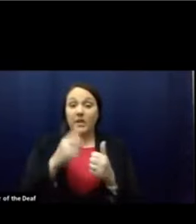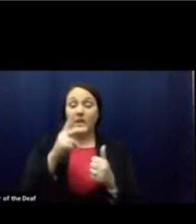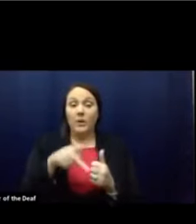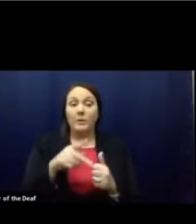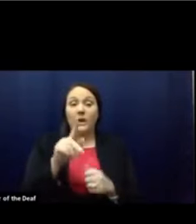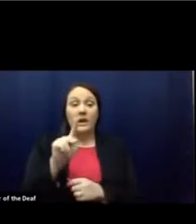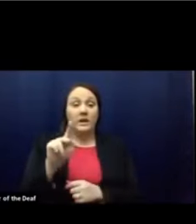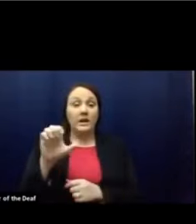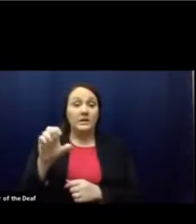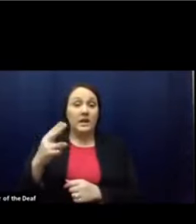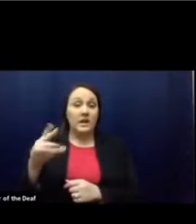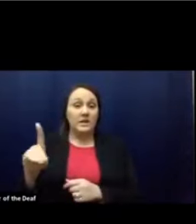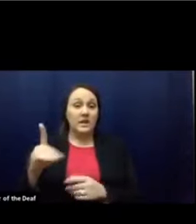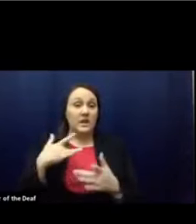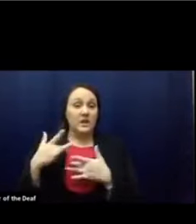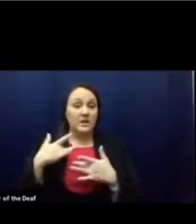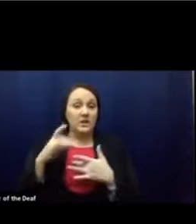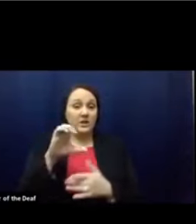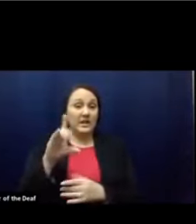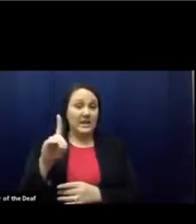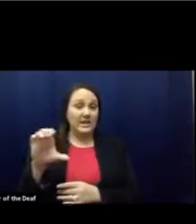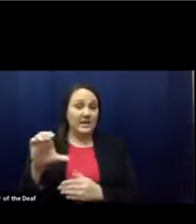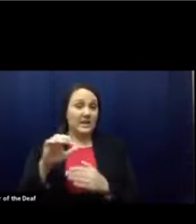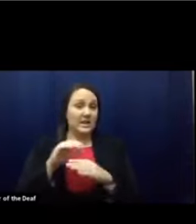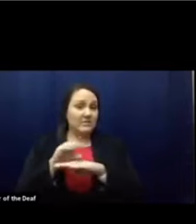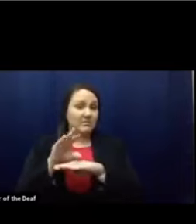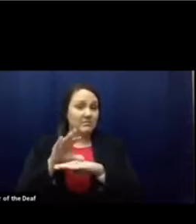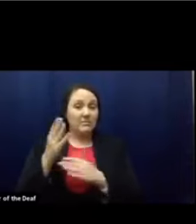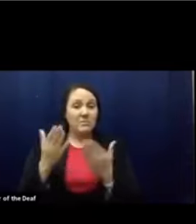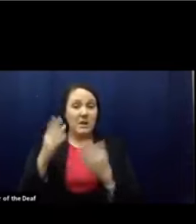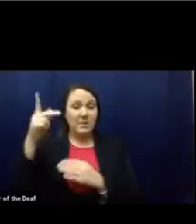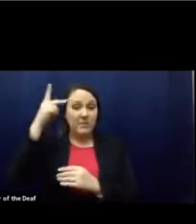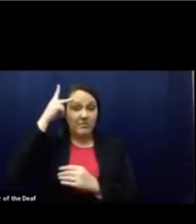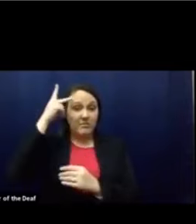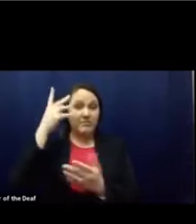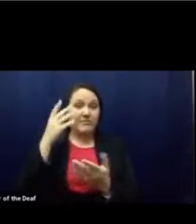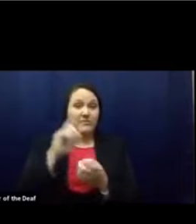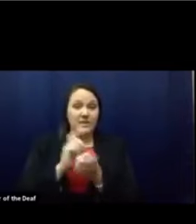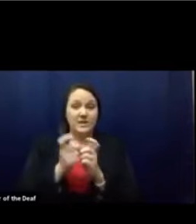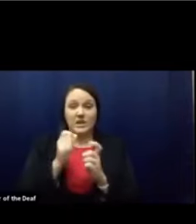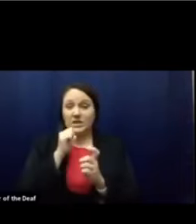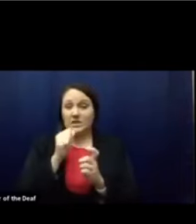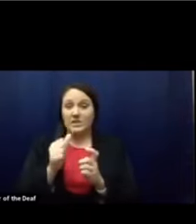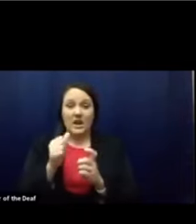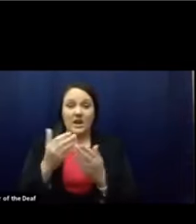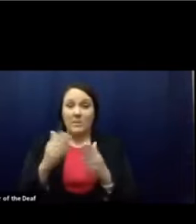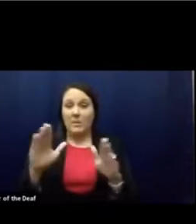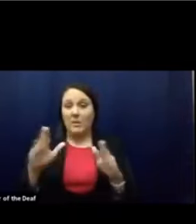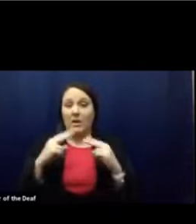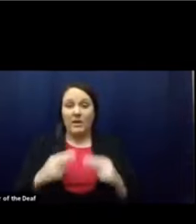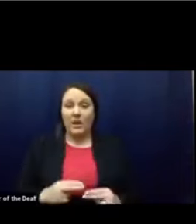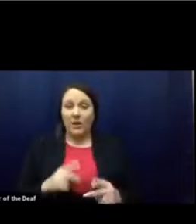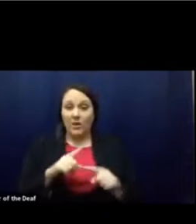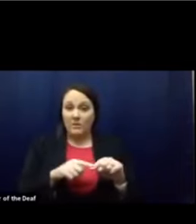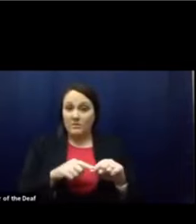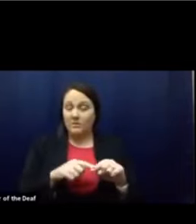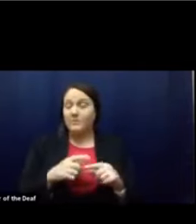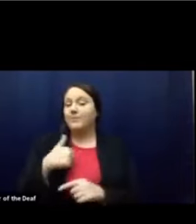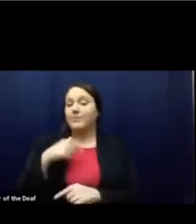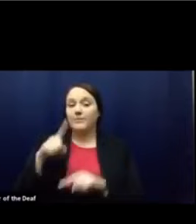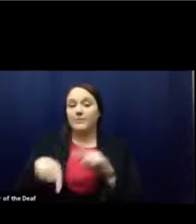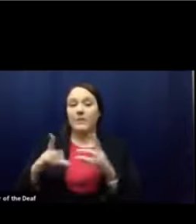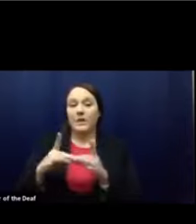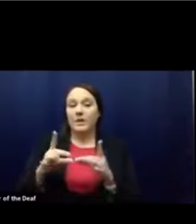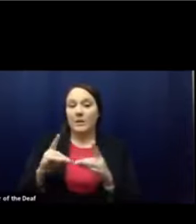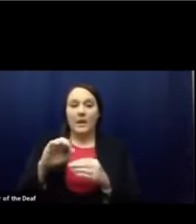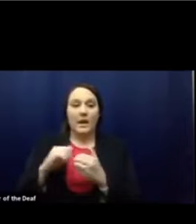KCHD concerned CDC guidance may be politicized and changes not made with the public's health interest in mind? You know, I really can't comment on